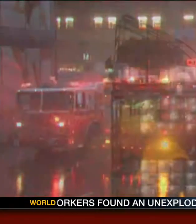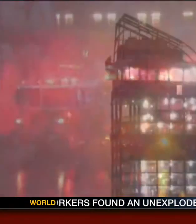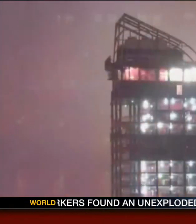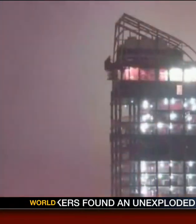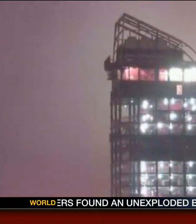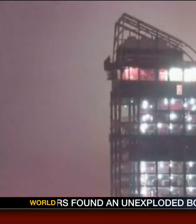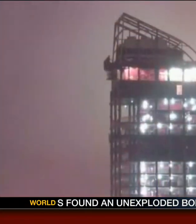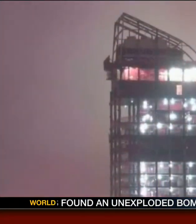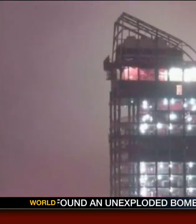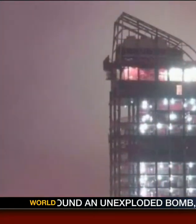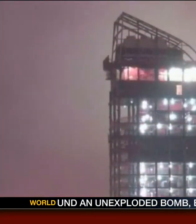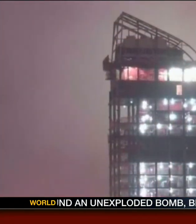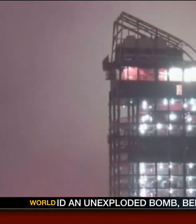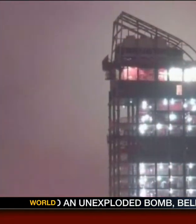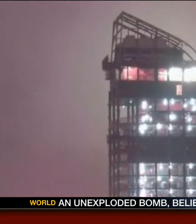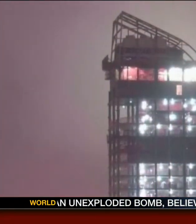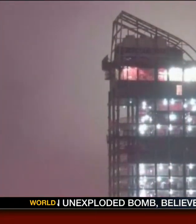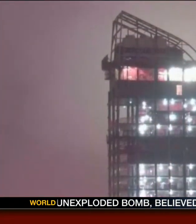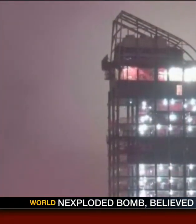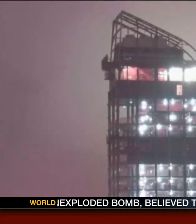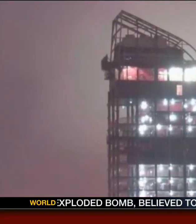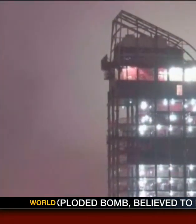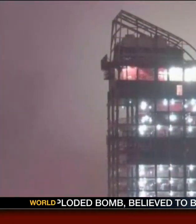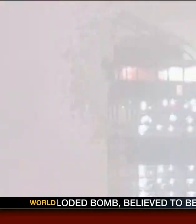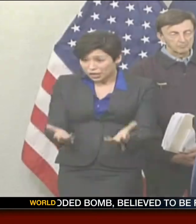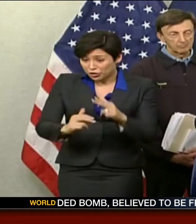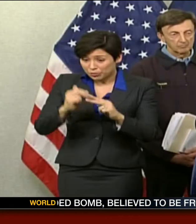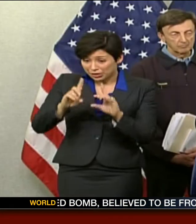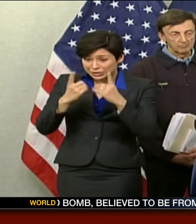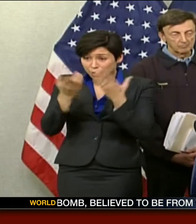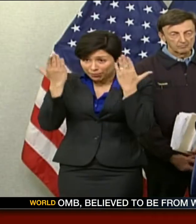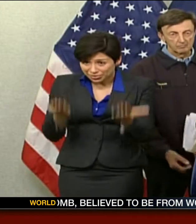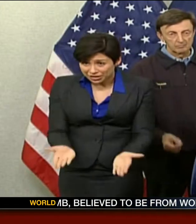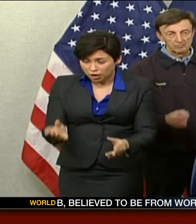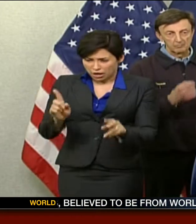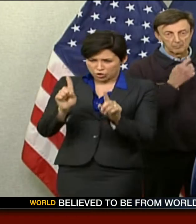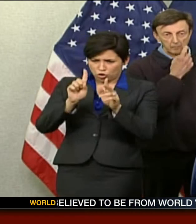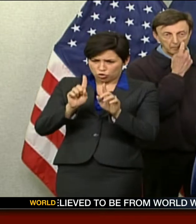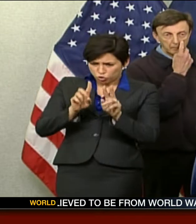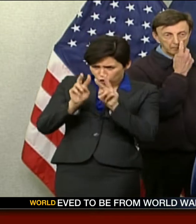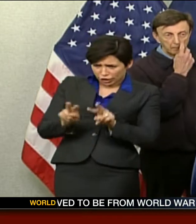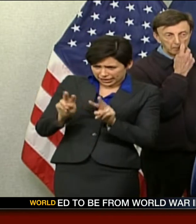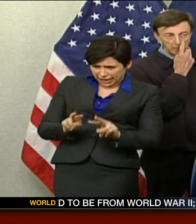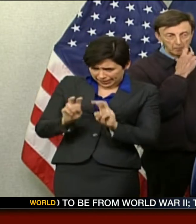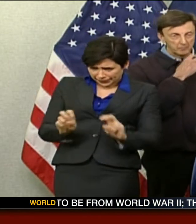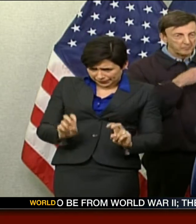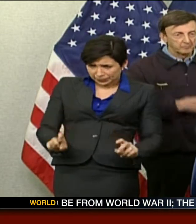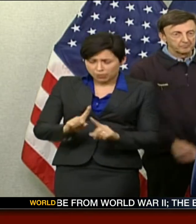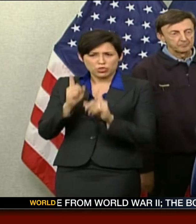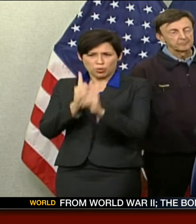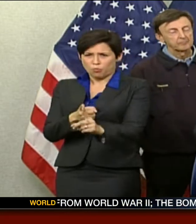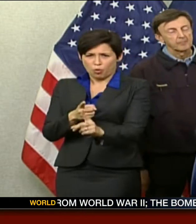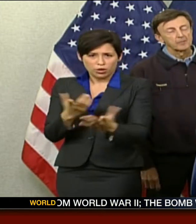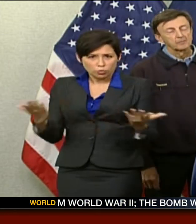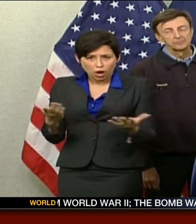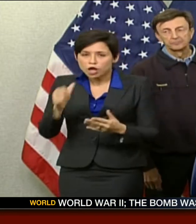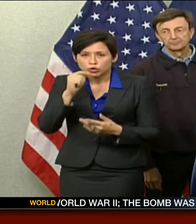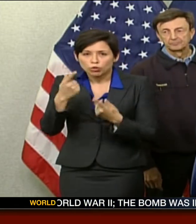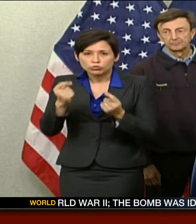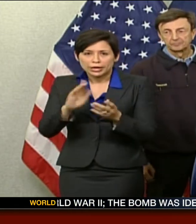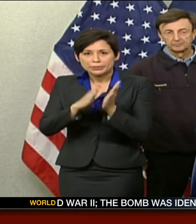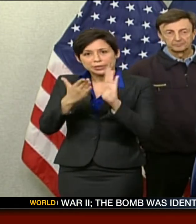But until conditions improve, there's little that can be done. But the instructions to all of them are don't try to be a hero and